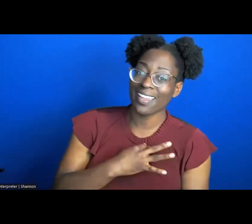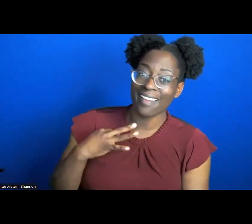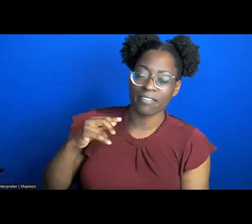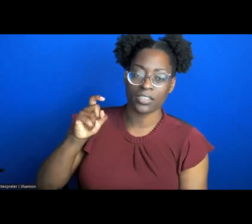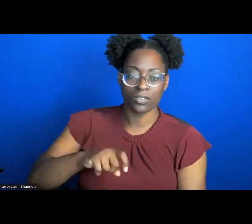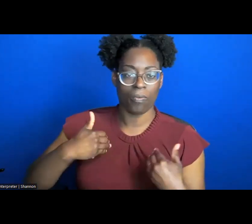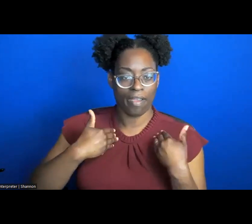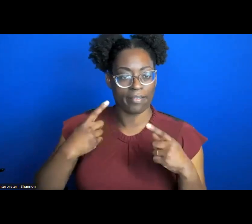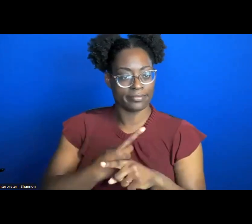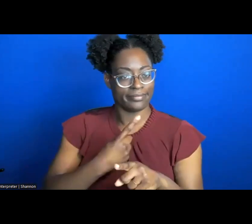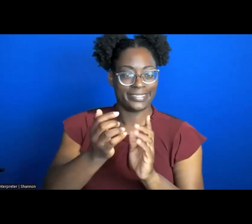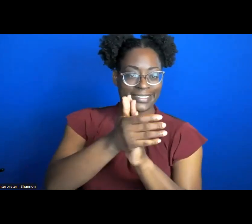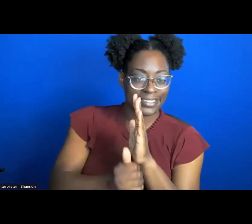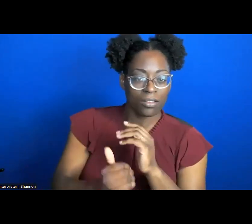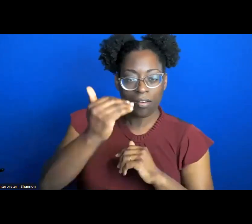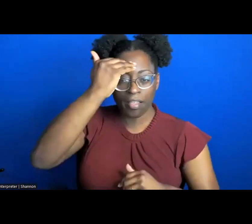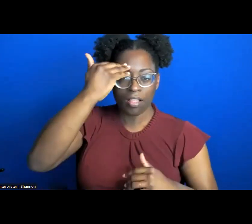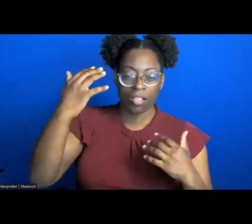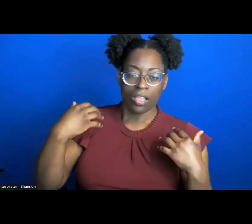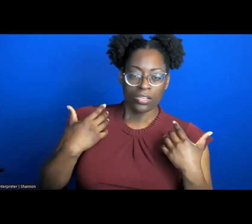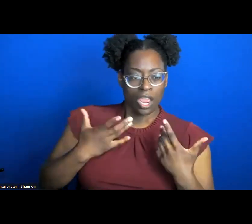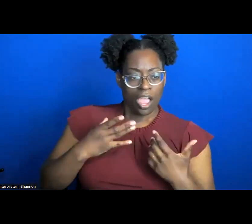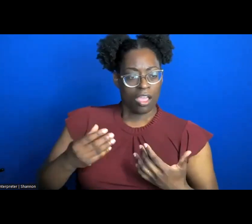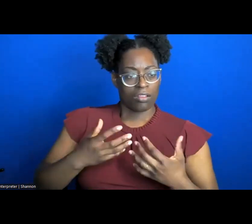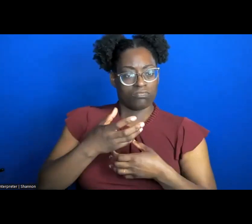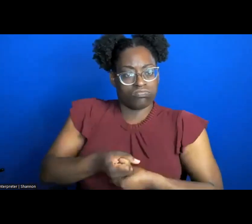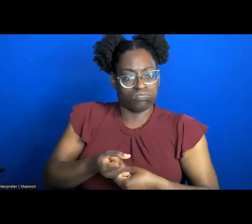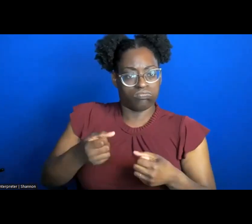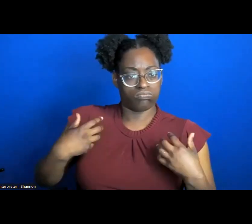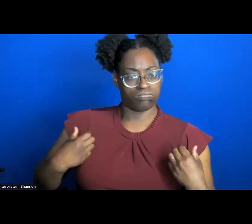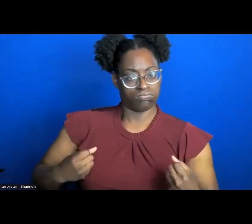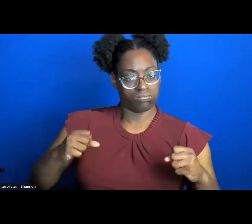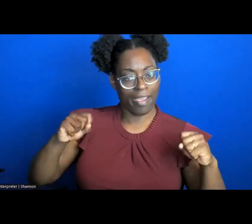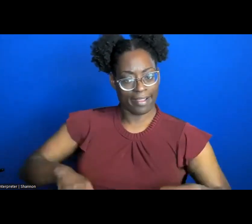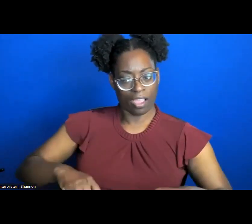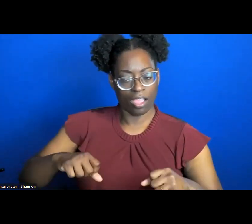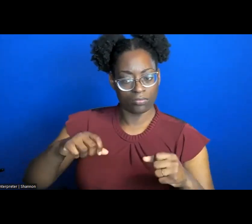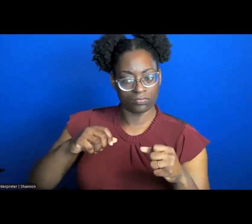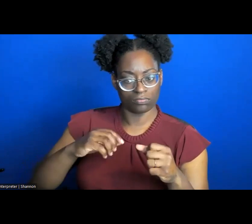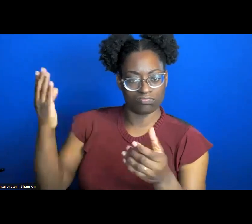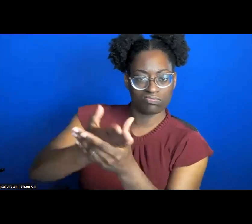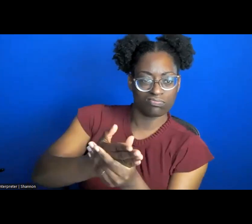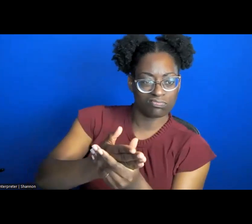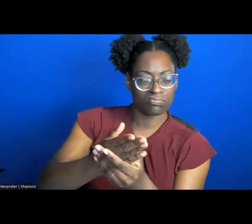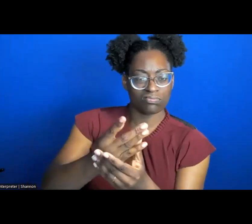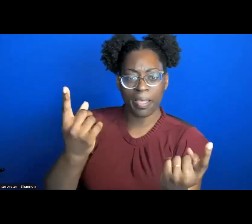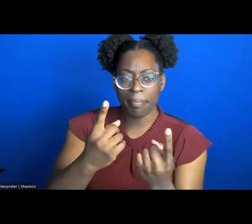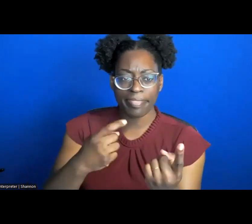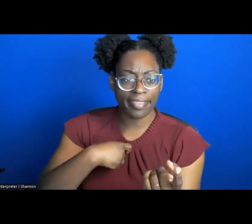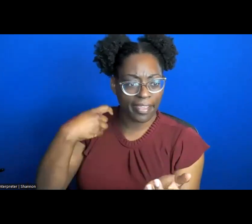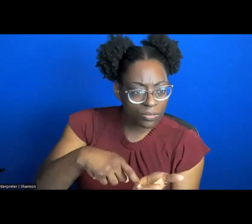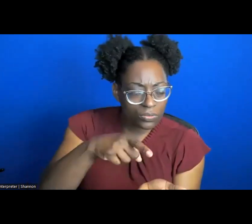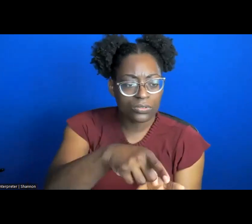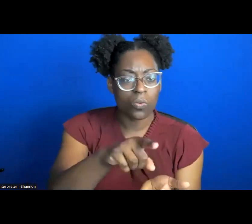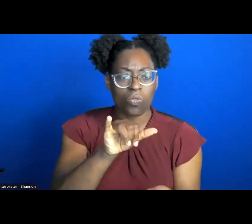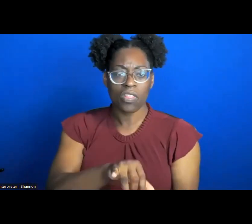occur. As a relationship-based organization and field, what does this look like in practice? Is it calling